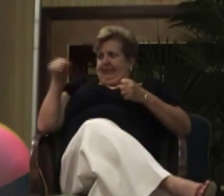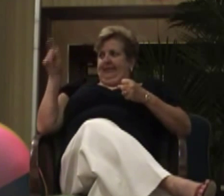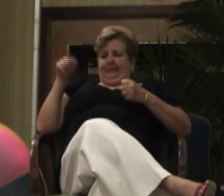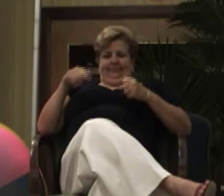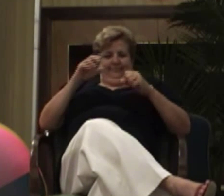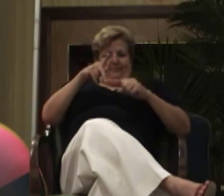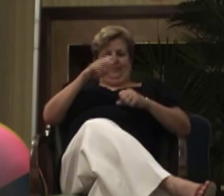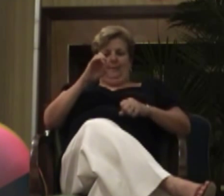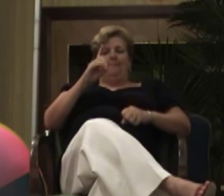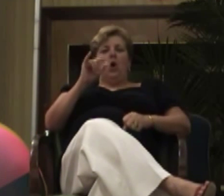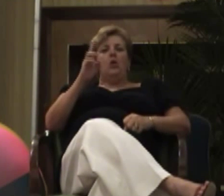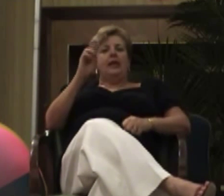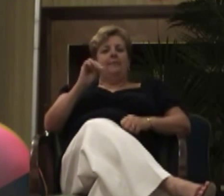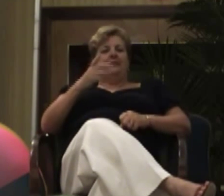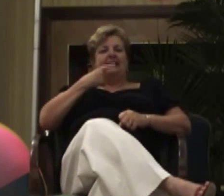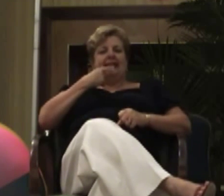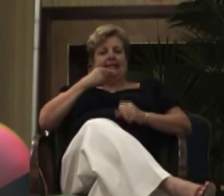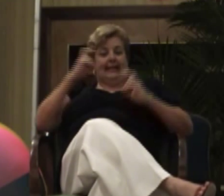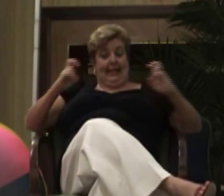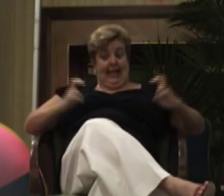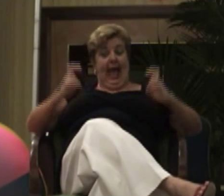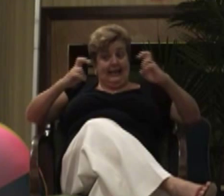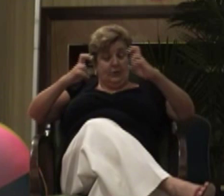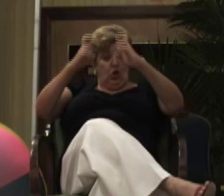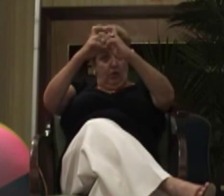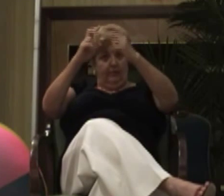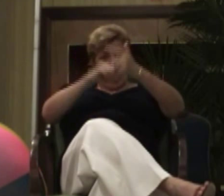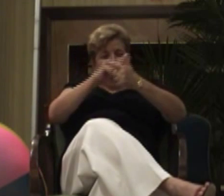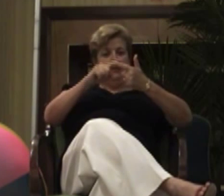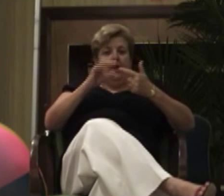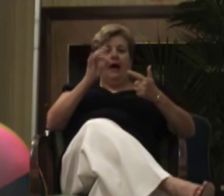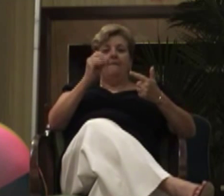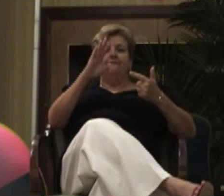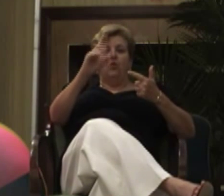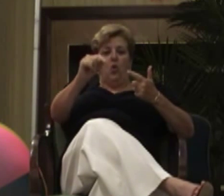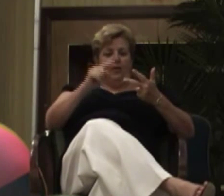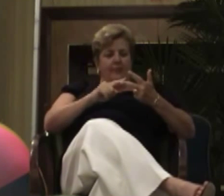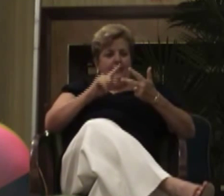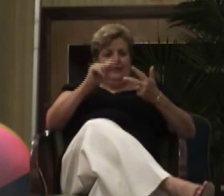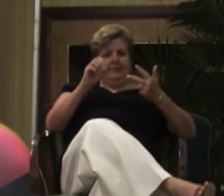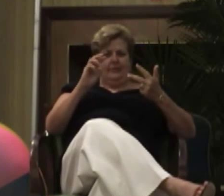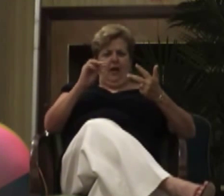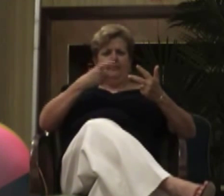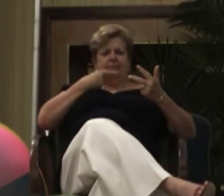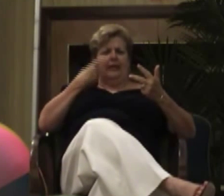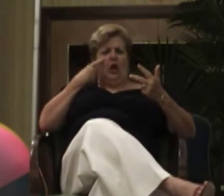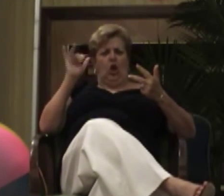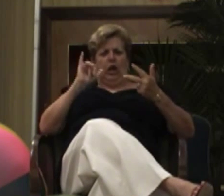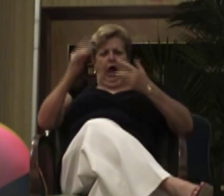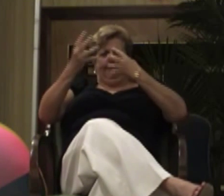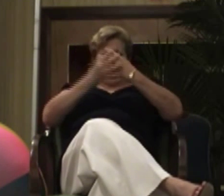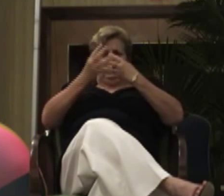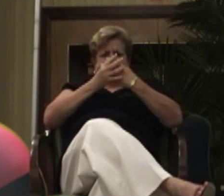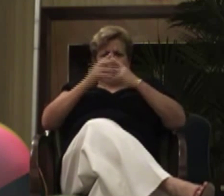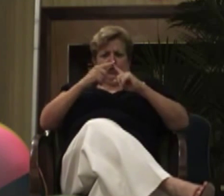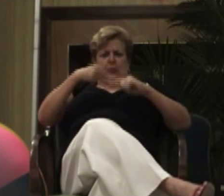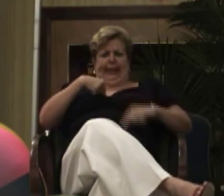a castle. It's been a fort. But Tom said, it looks like a prison to me.